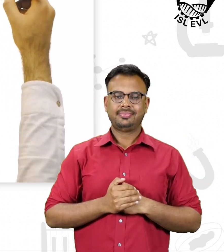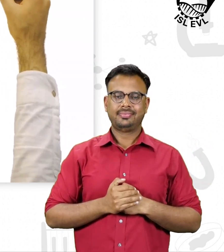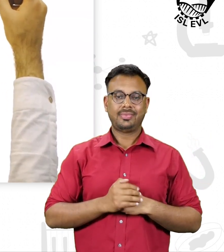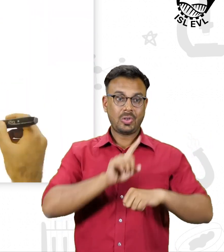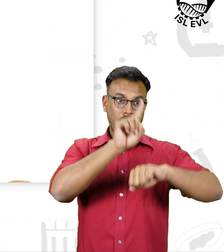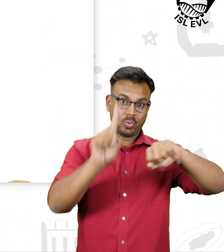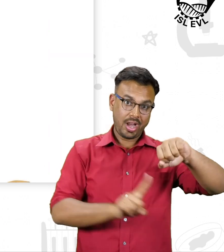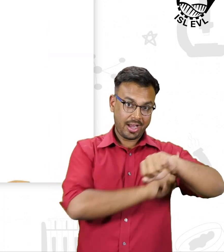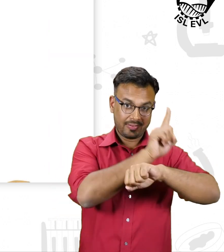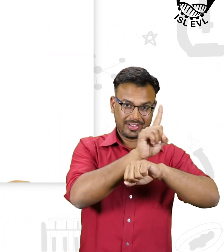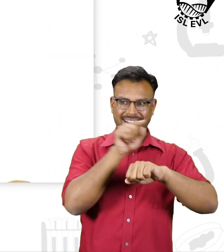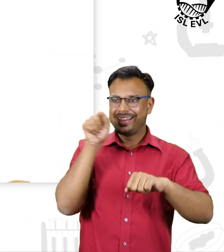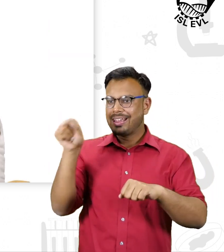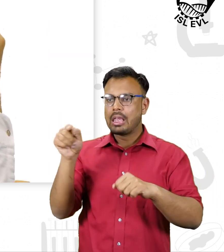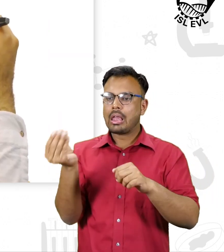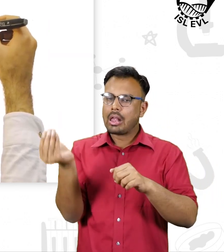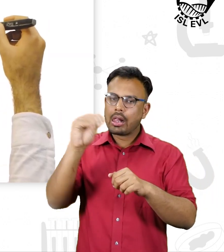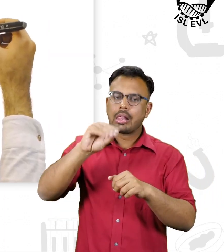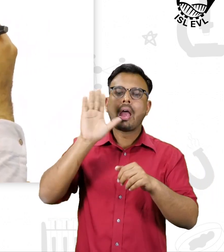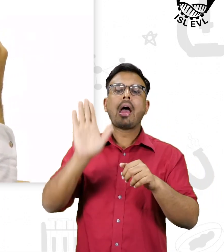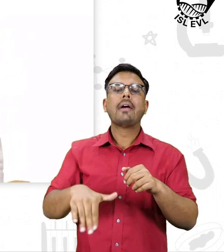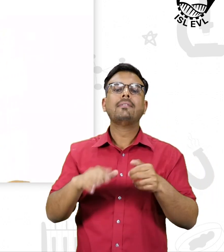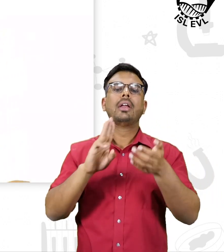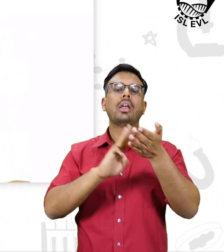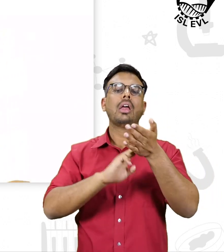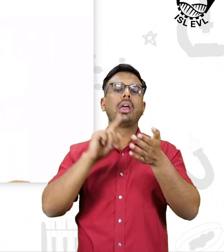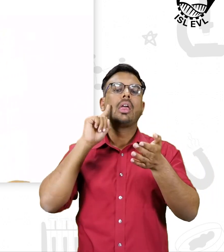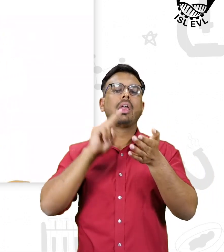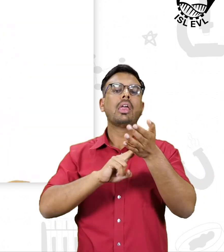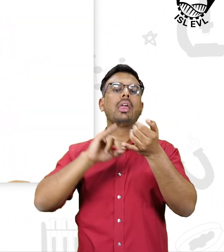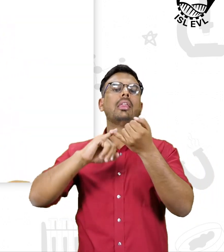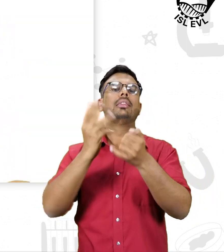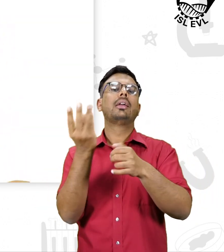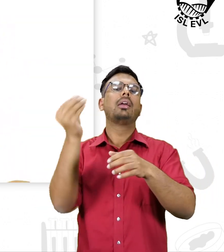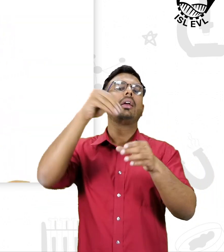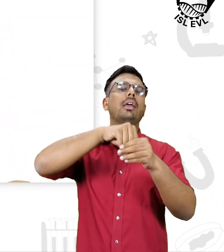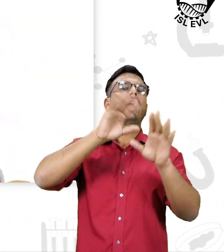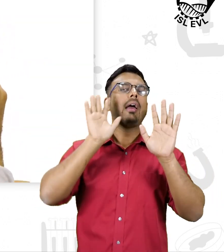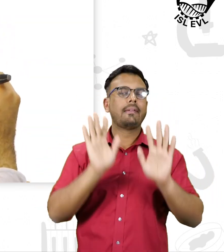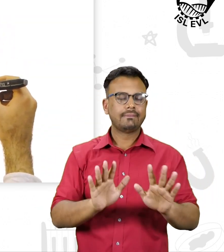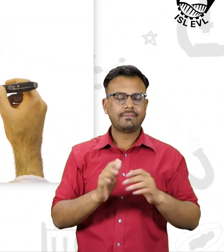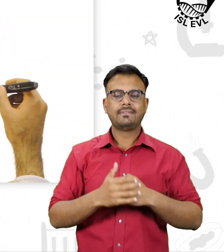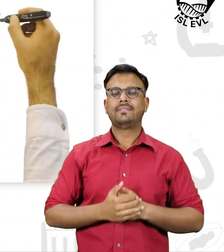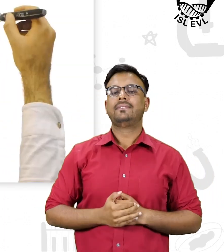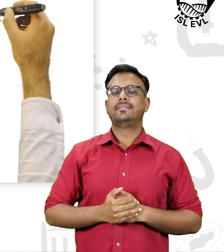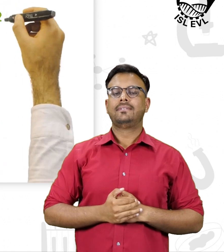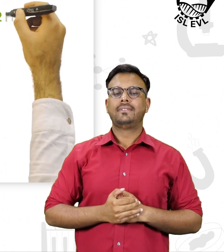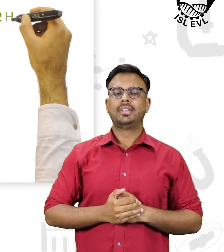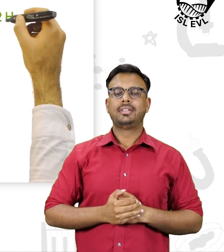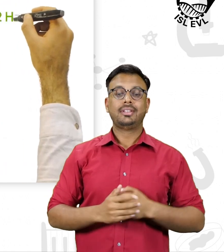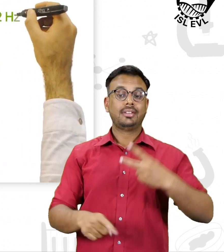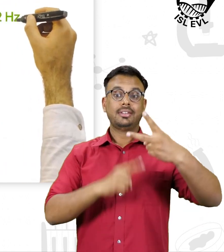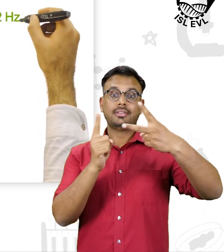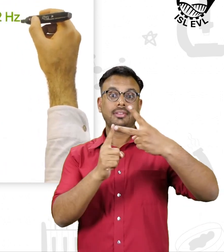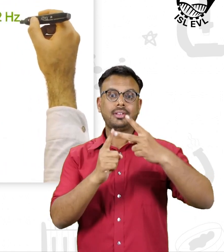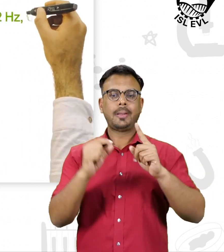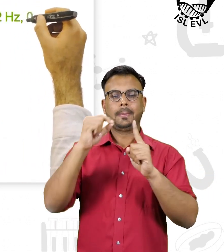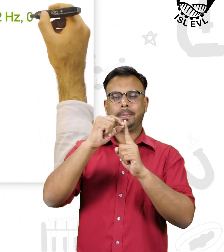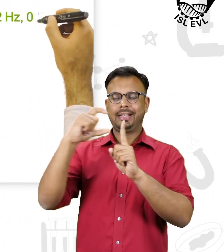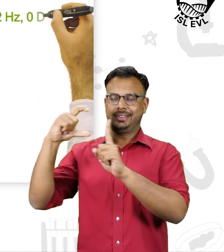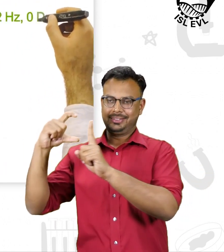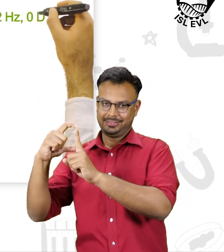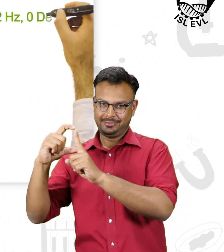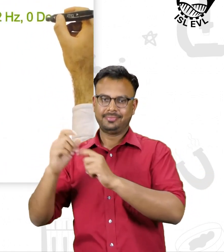Now let's see the effect of phase difference of oscillator on a clock. If the two oscillators generate signals at